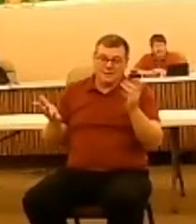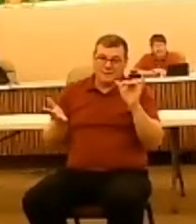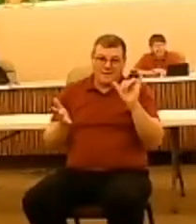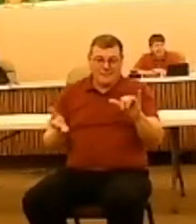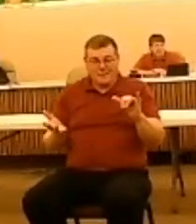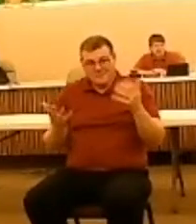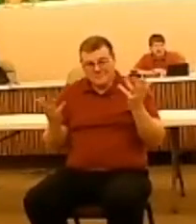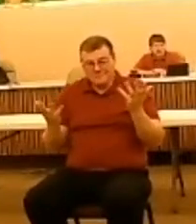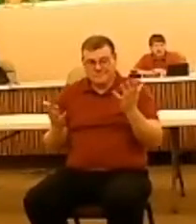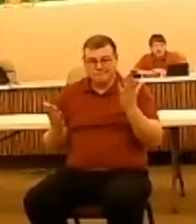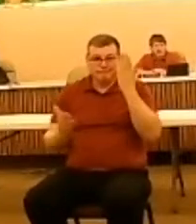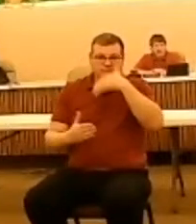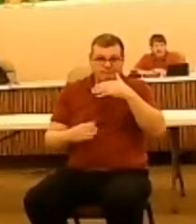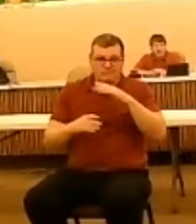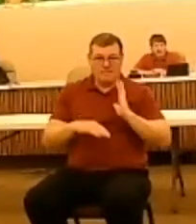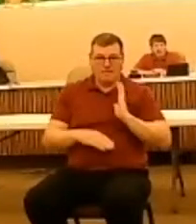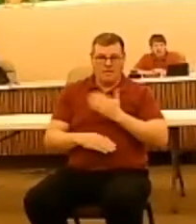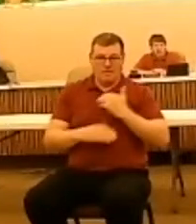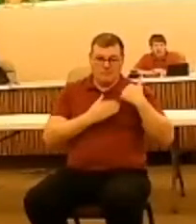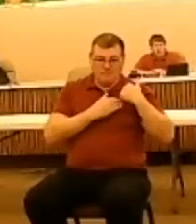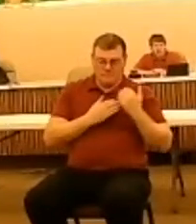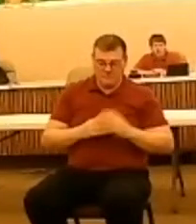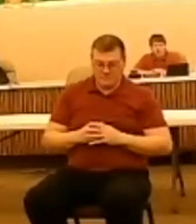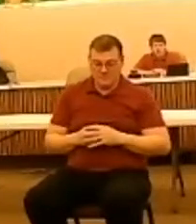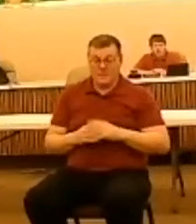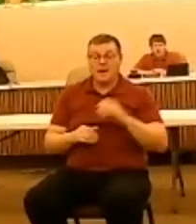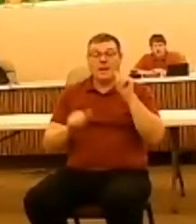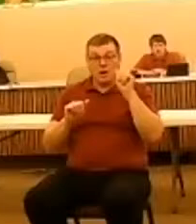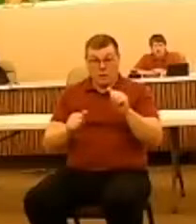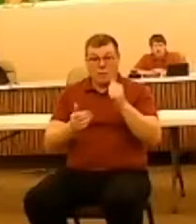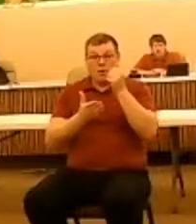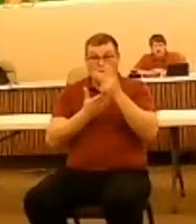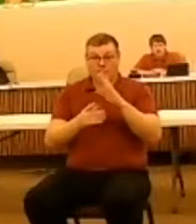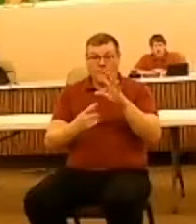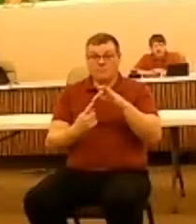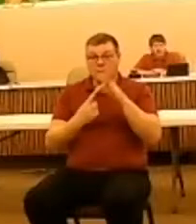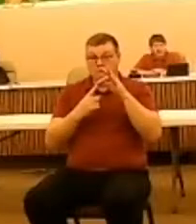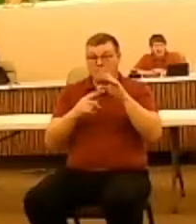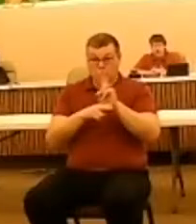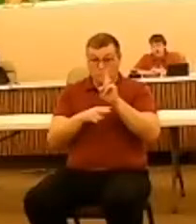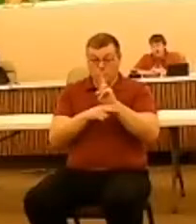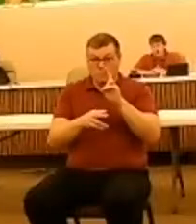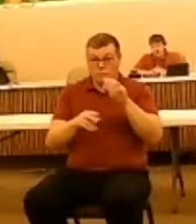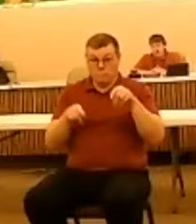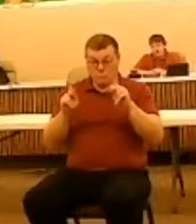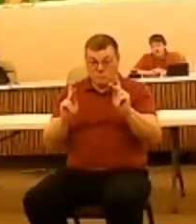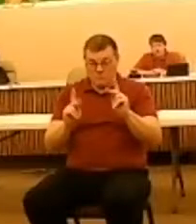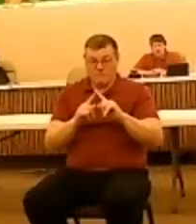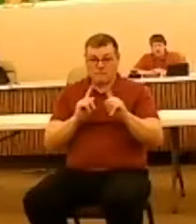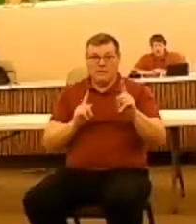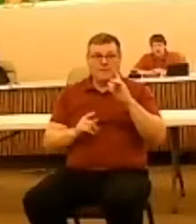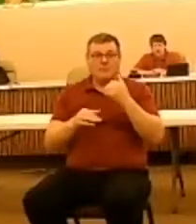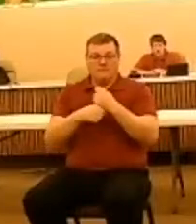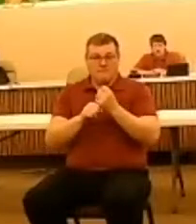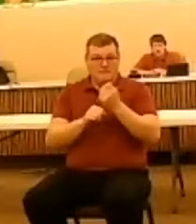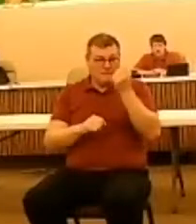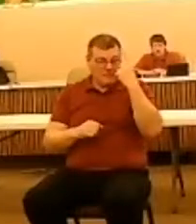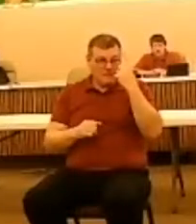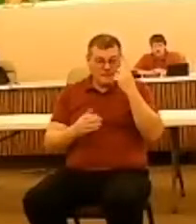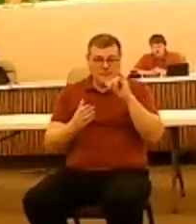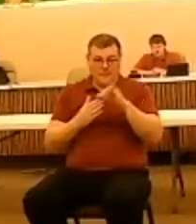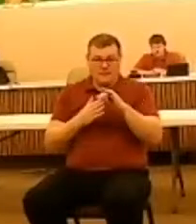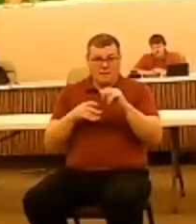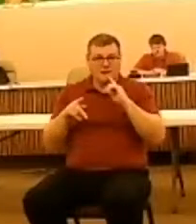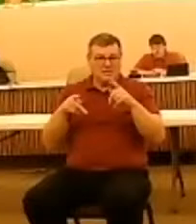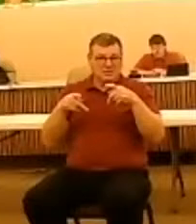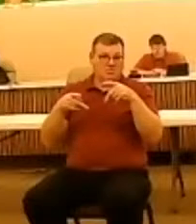a oversight. They could get approval by special use permit, but it just makes sense that it's a